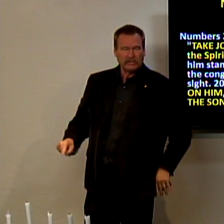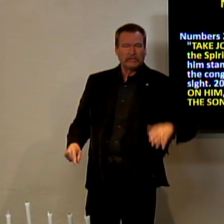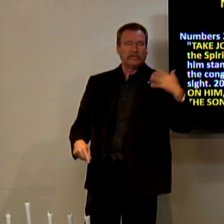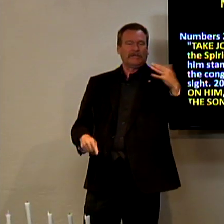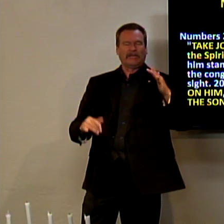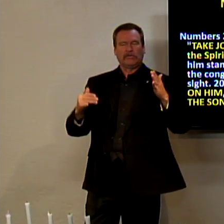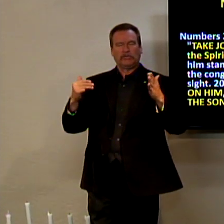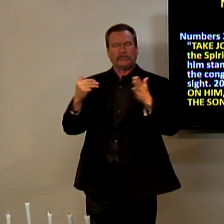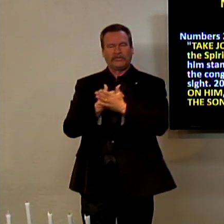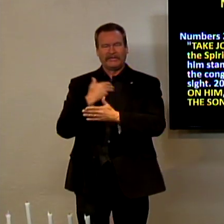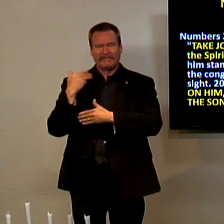may obey him.